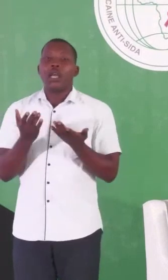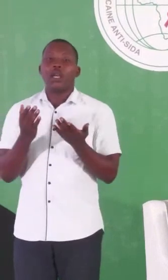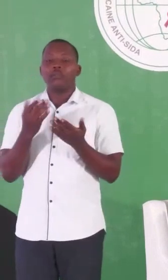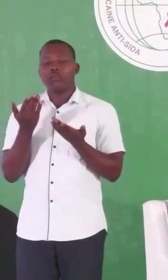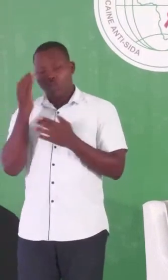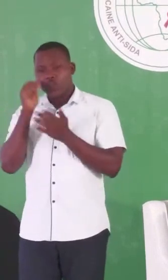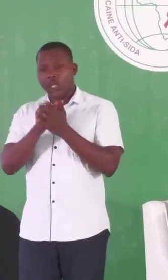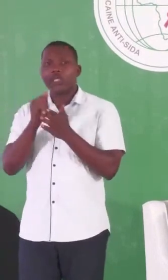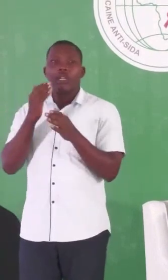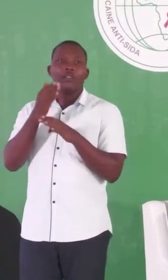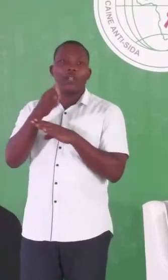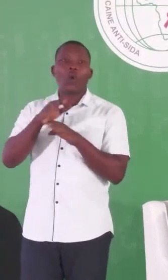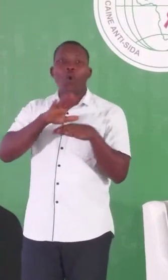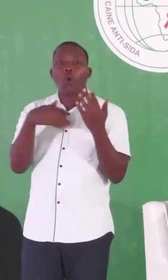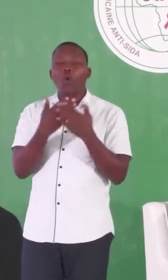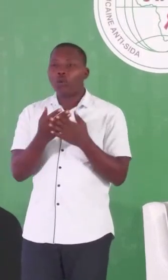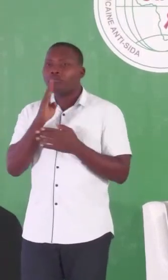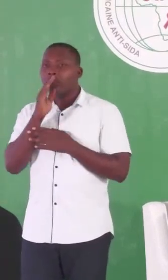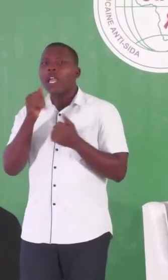that we'll be able to foster